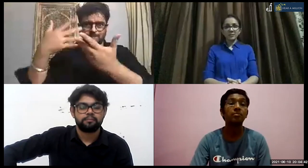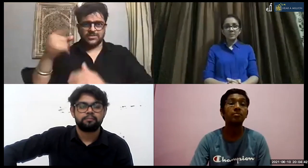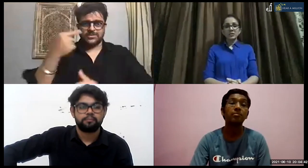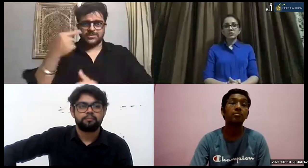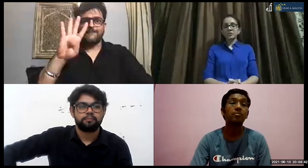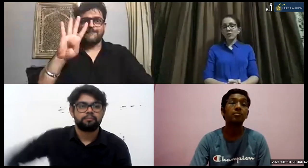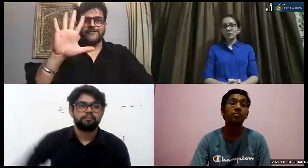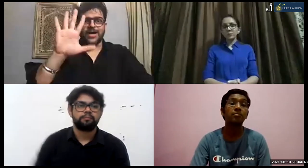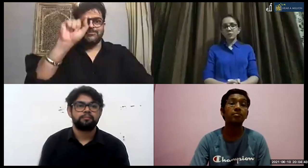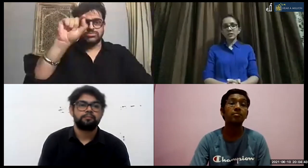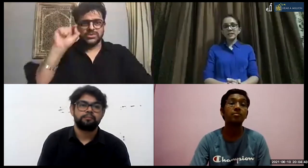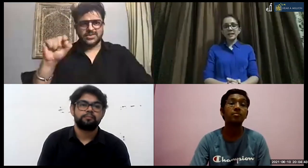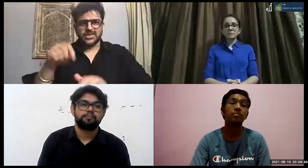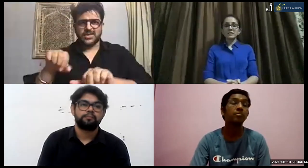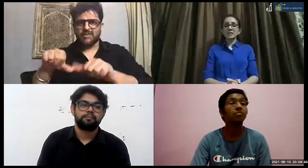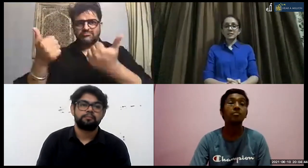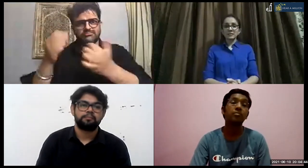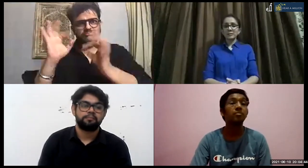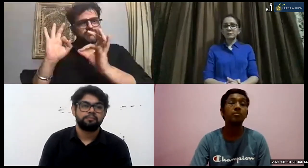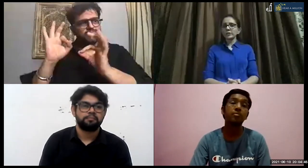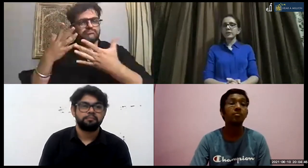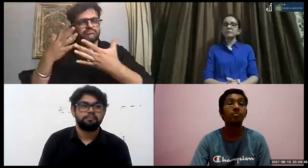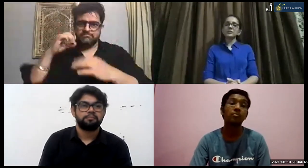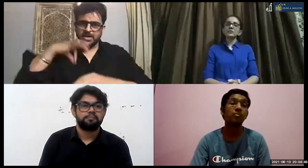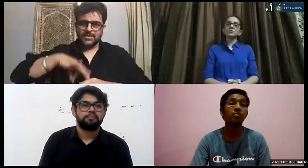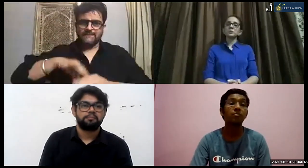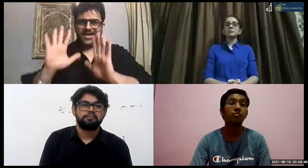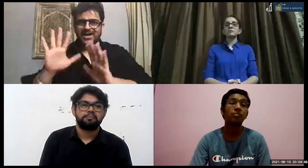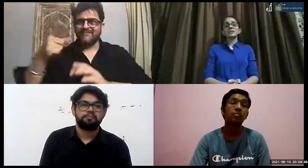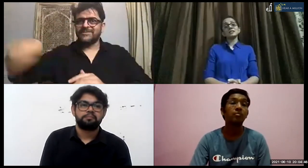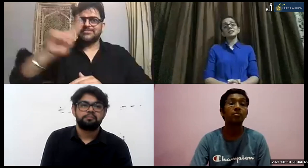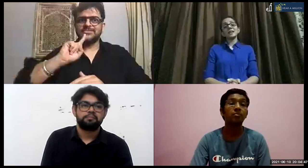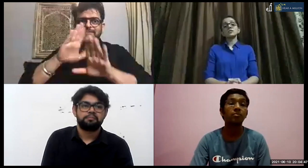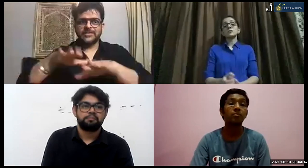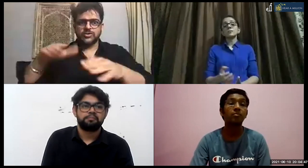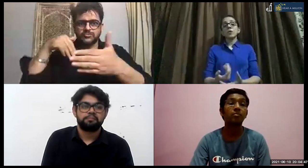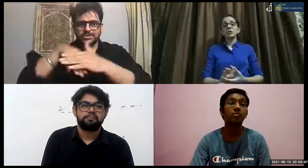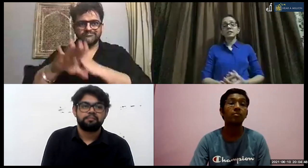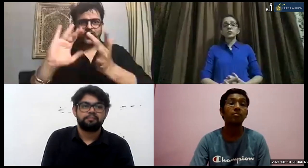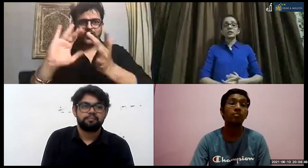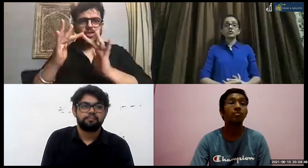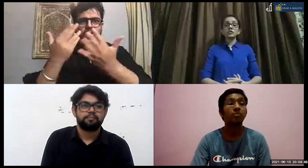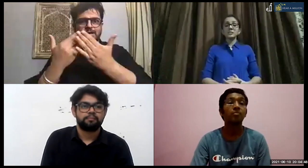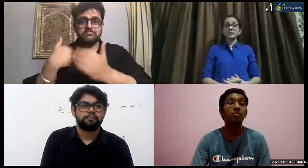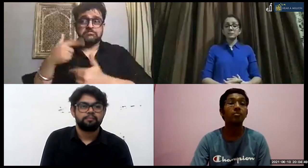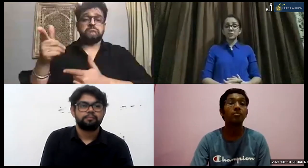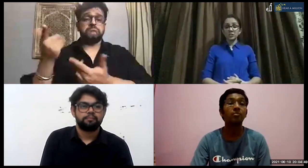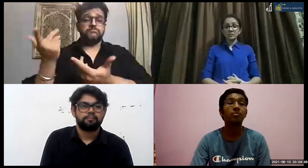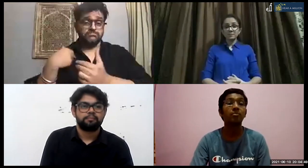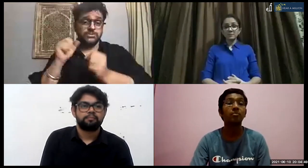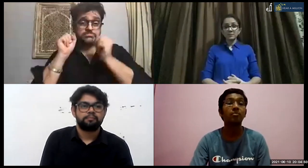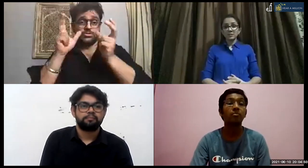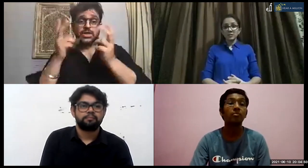here. So now the polling has been done and 45% of the people felt that yes, online education is